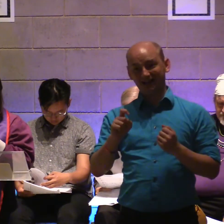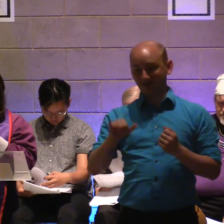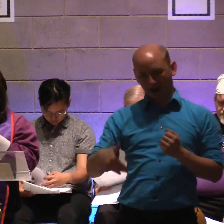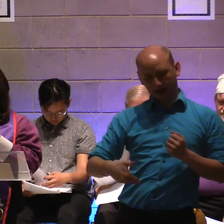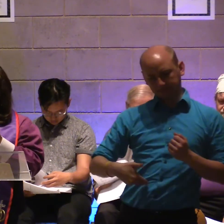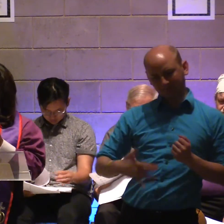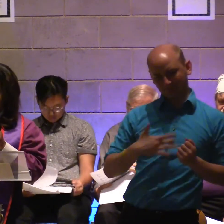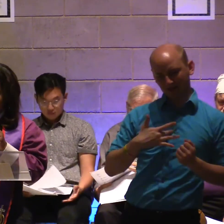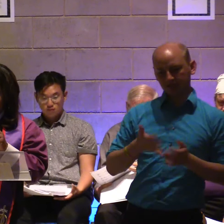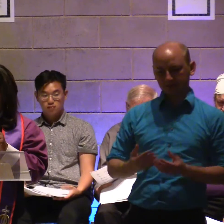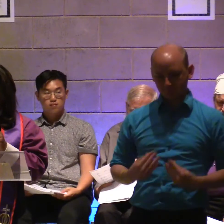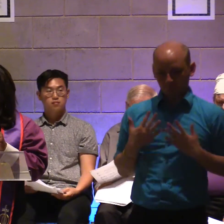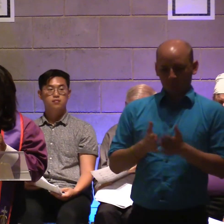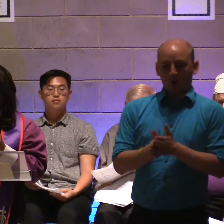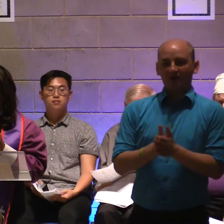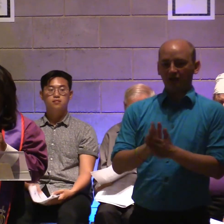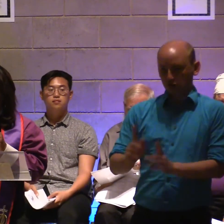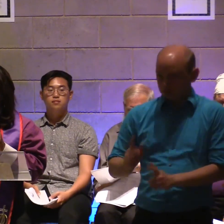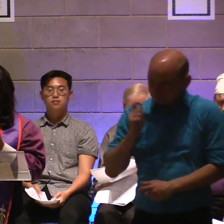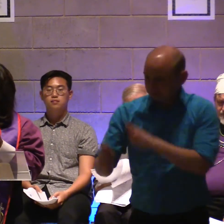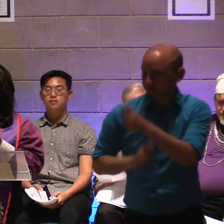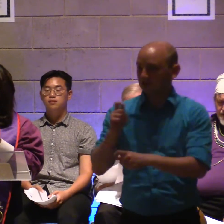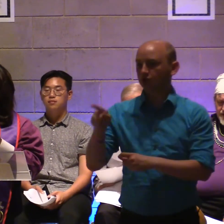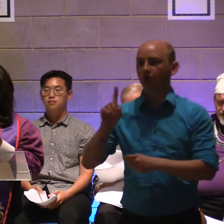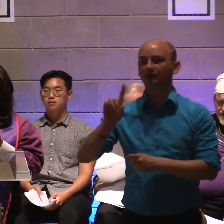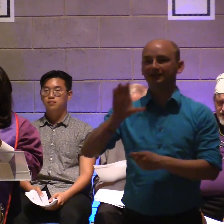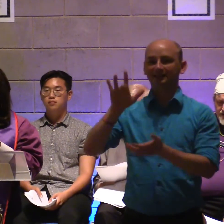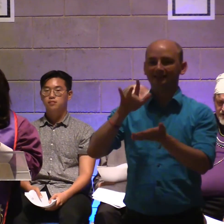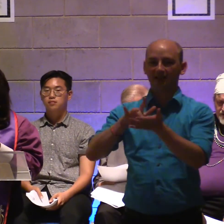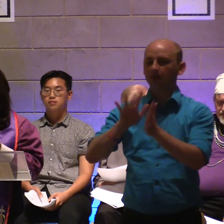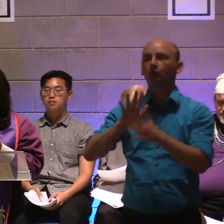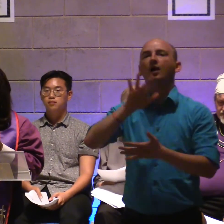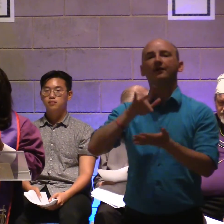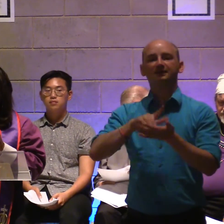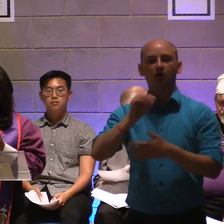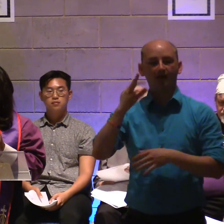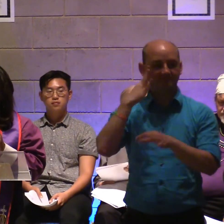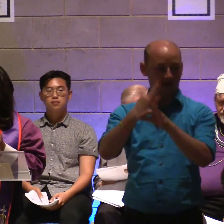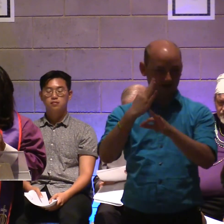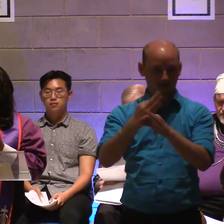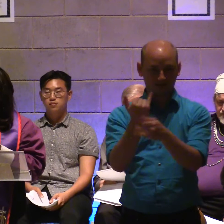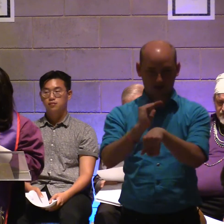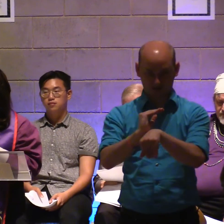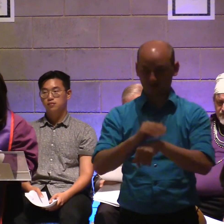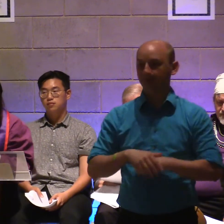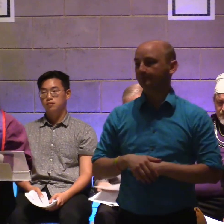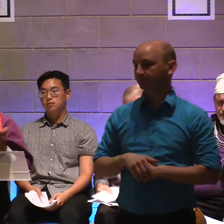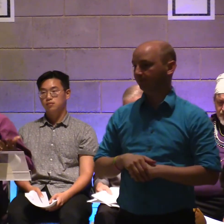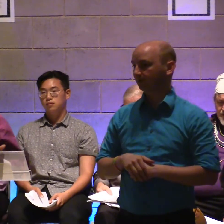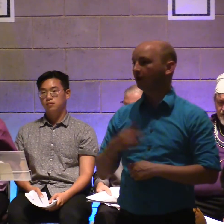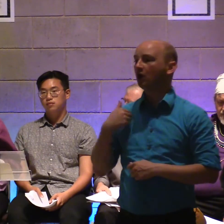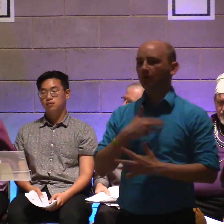to motivate you to give to the DC Center or the Center of Faith on tonight. We want to give and sow